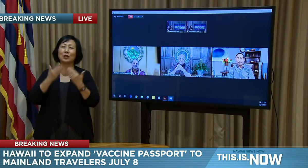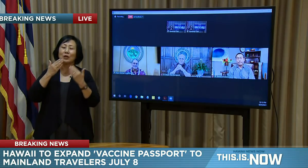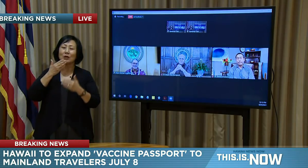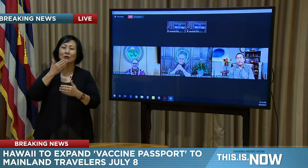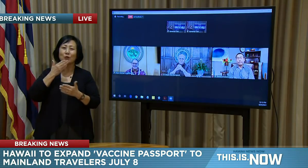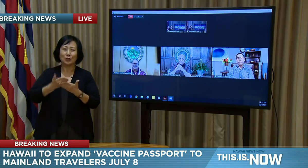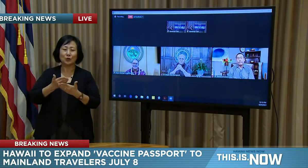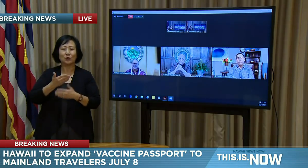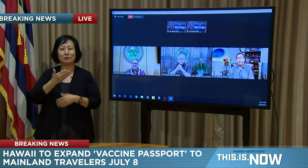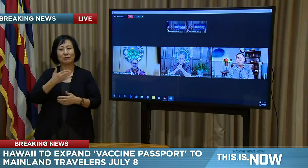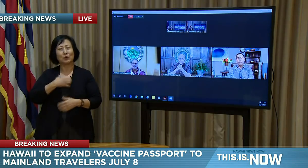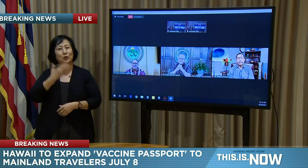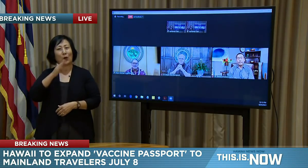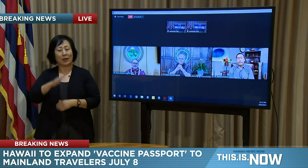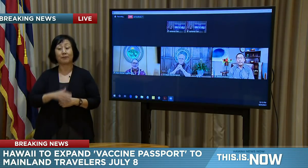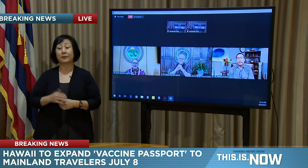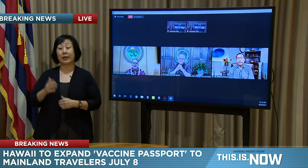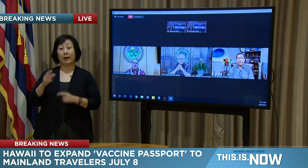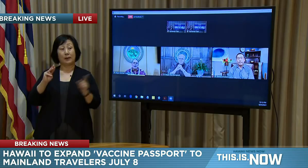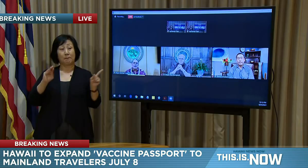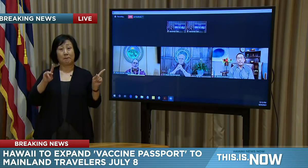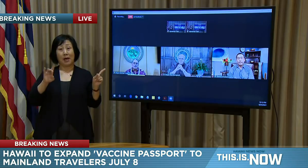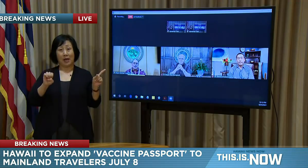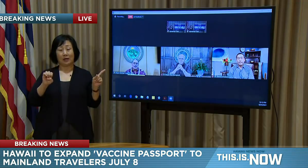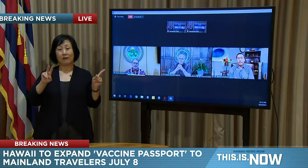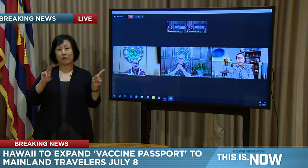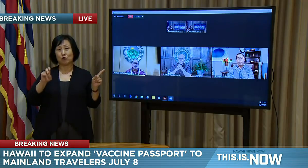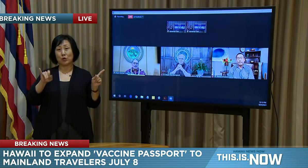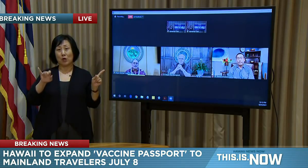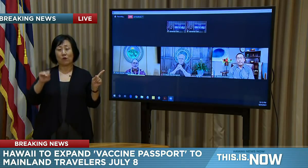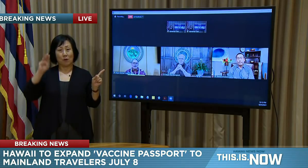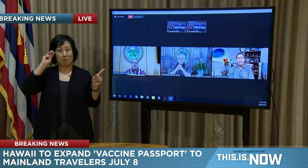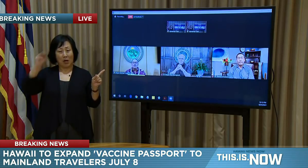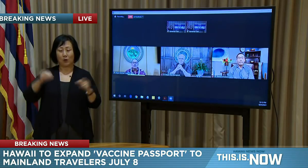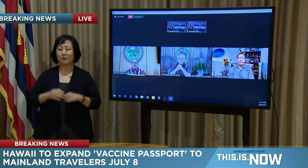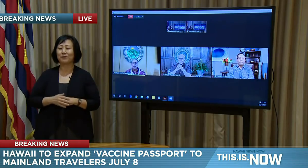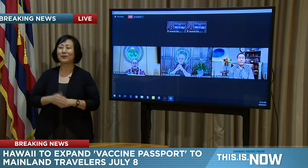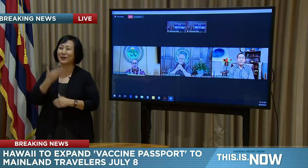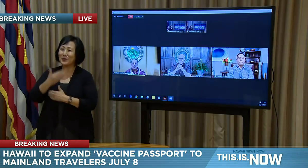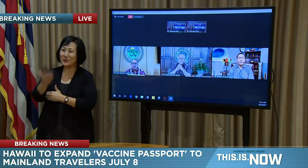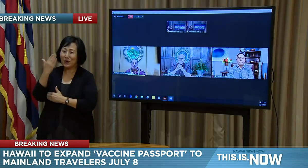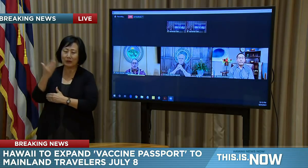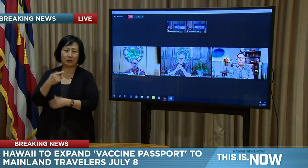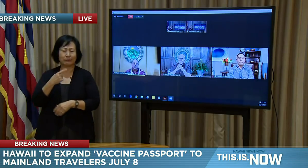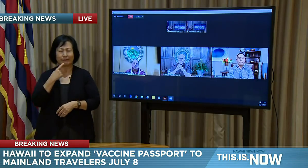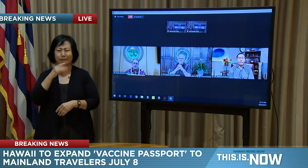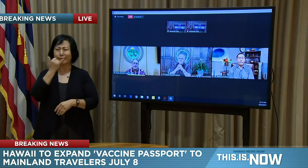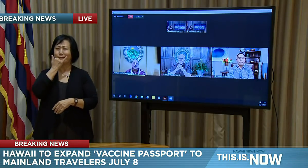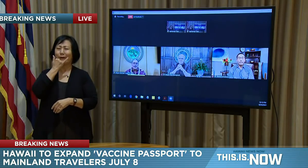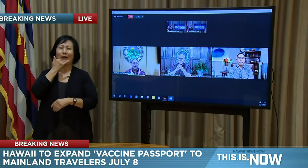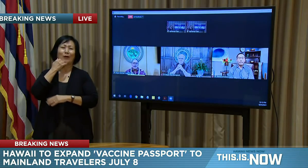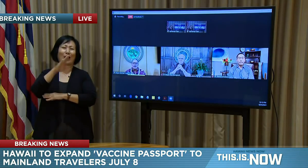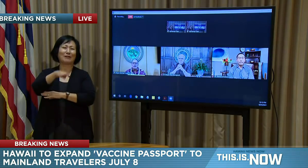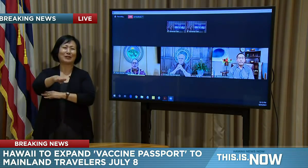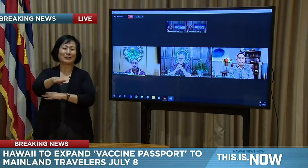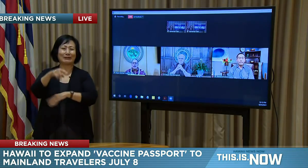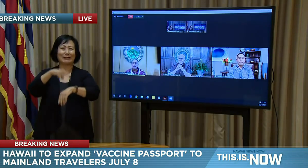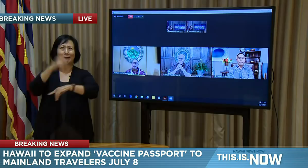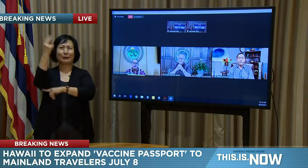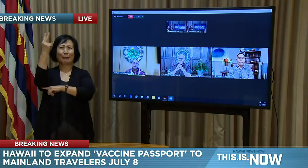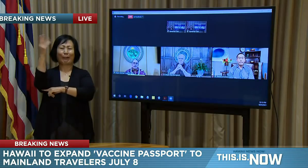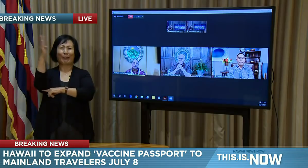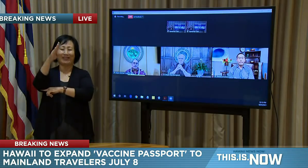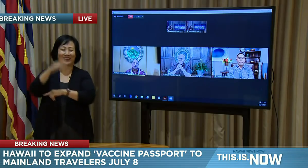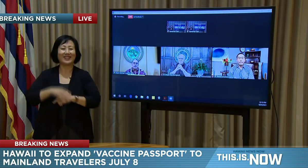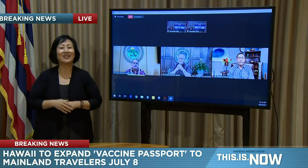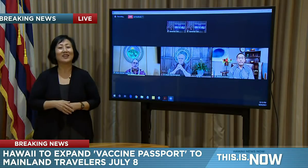Michael Victorino. Mayor? Aloha and good morning, everyone. And I should say good afternoon. We crossed over. And I will